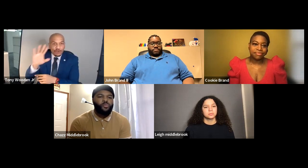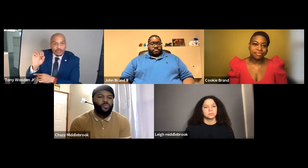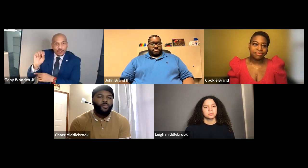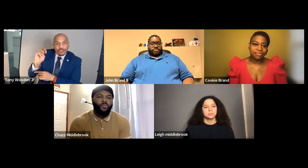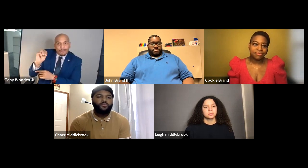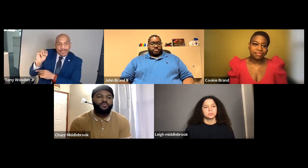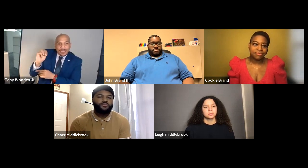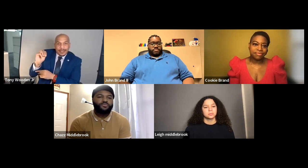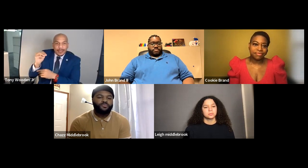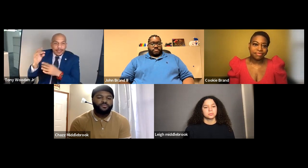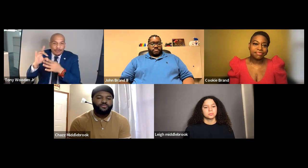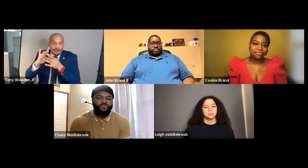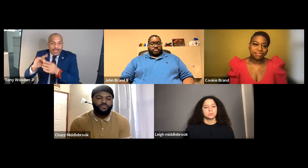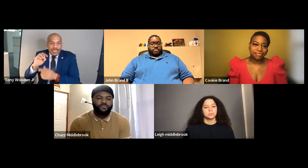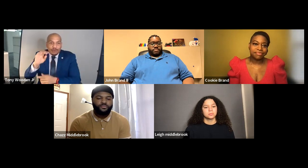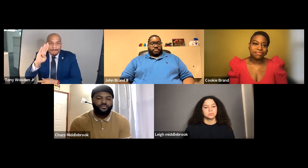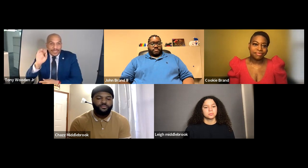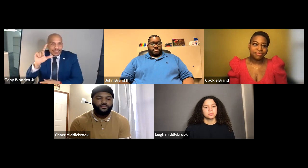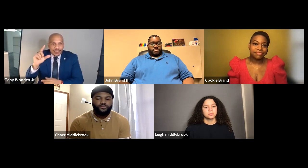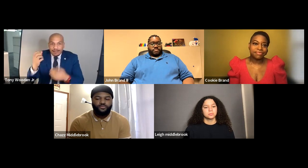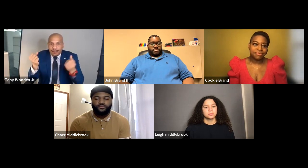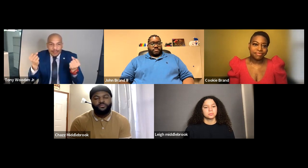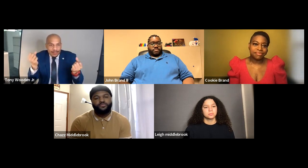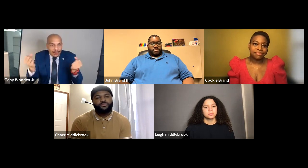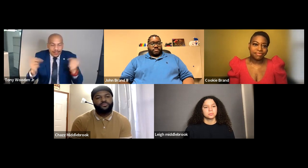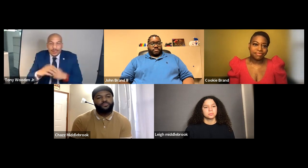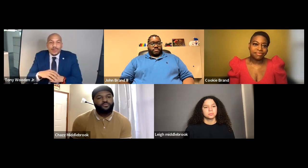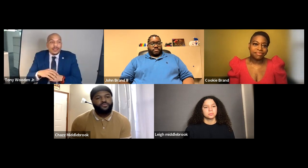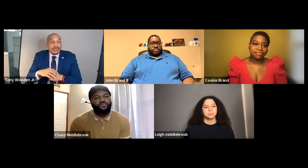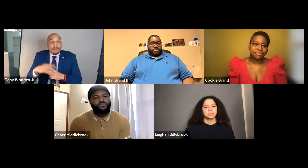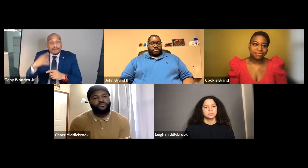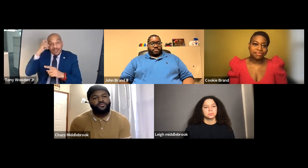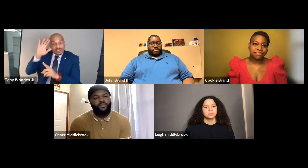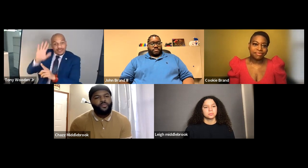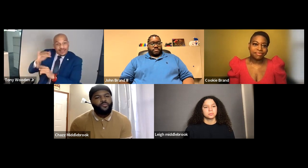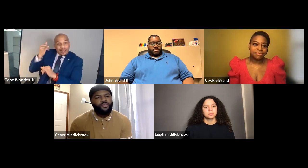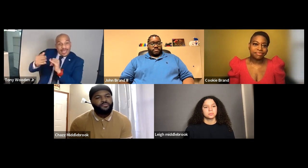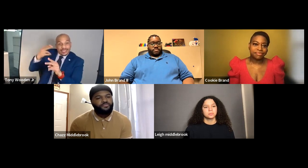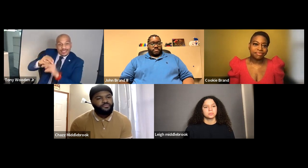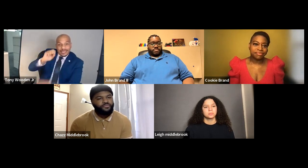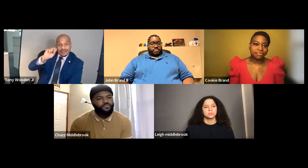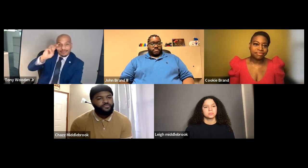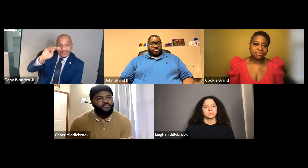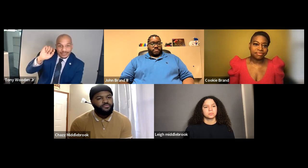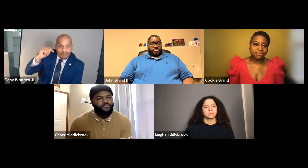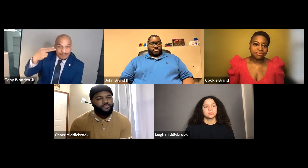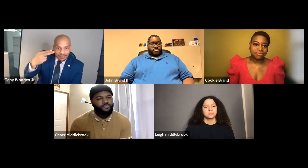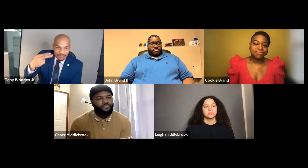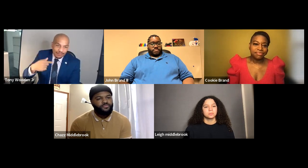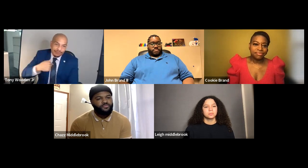related to Black ASL specifically, and the research that's doing that, and following our family. The last